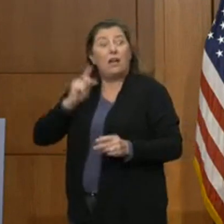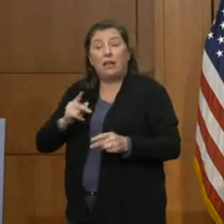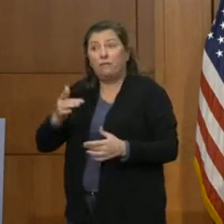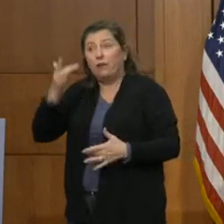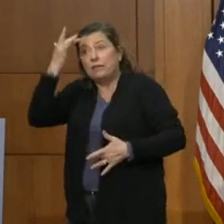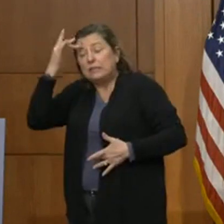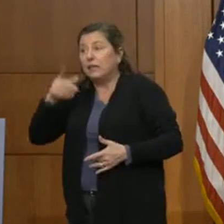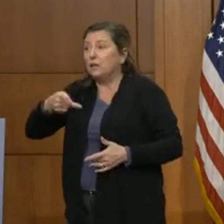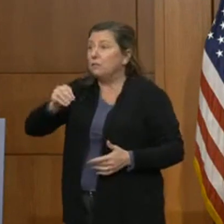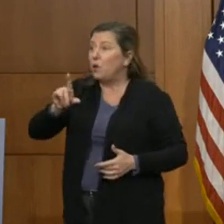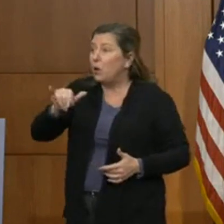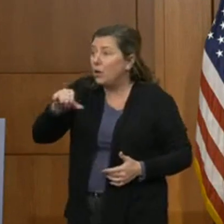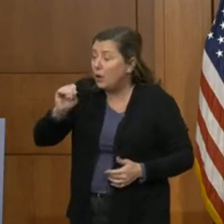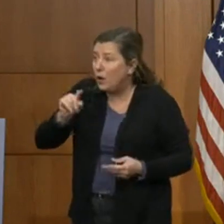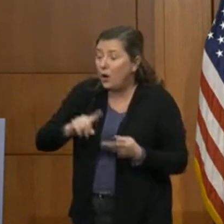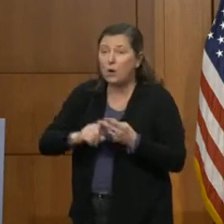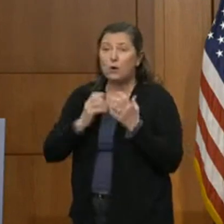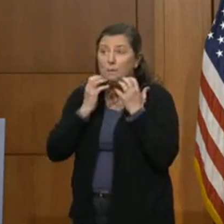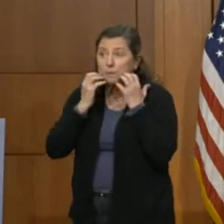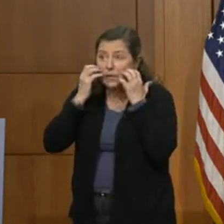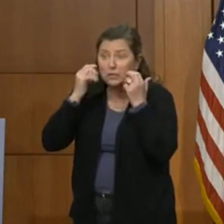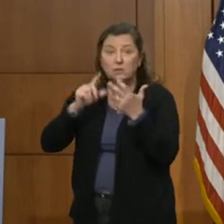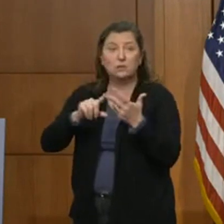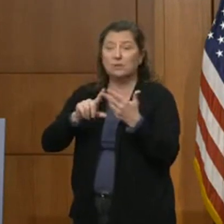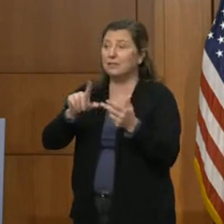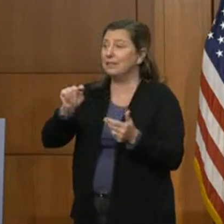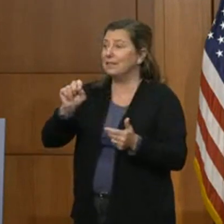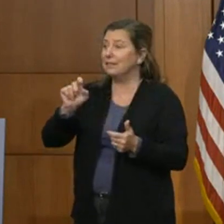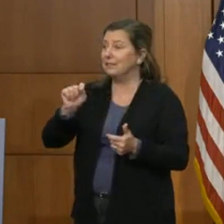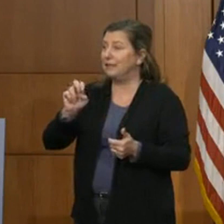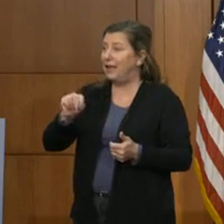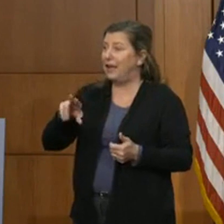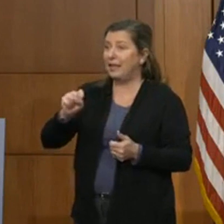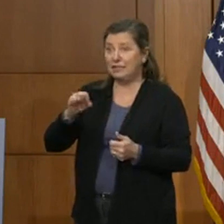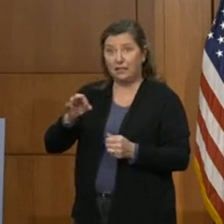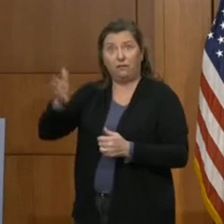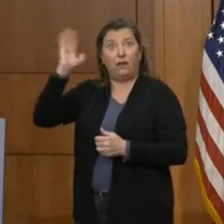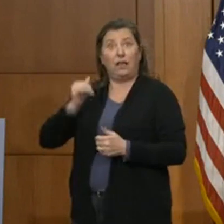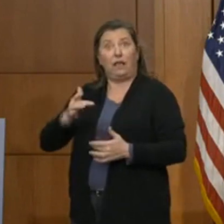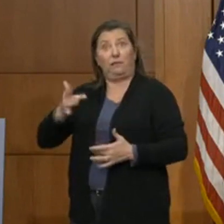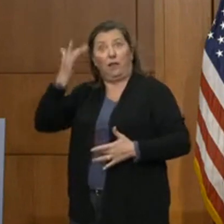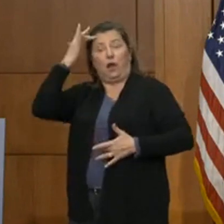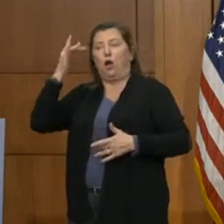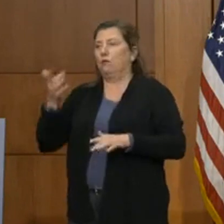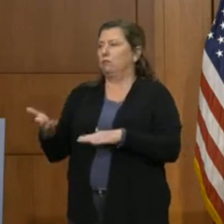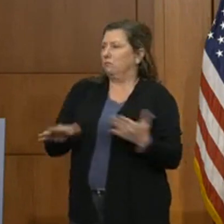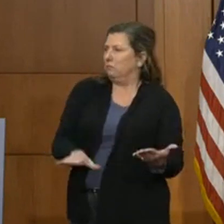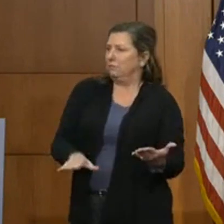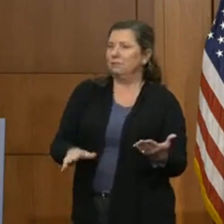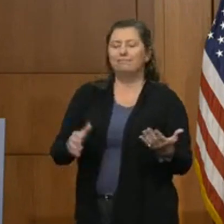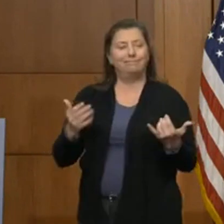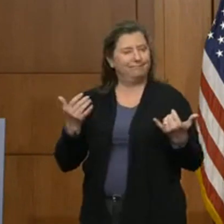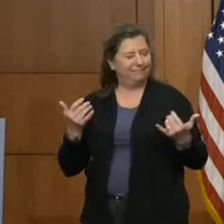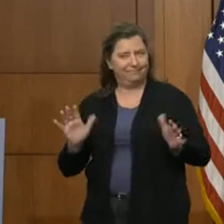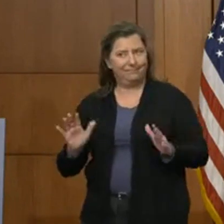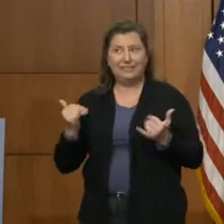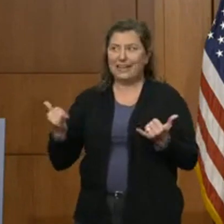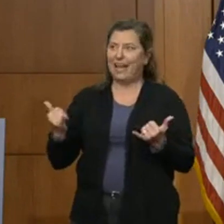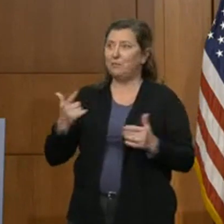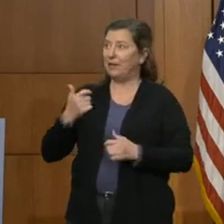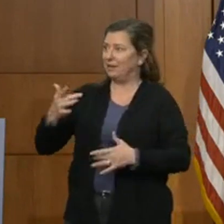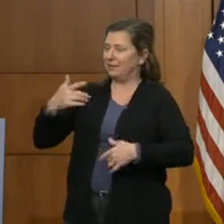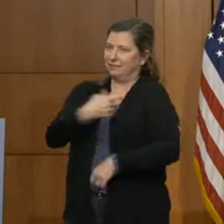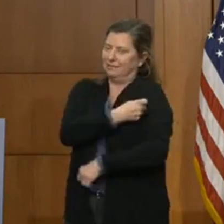like polio, measles, or tetanus. Today is the start of National